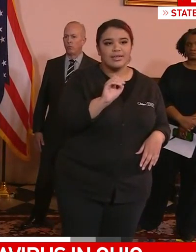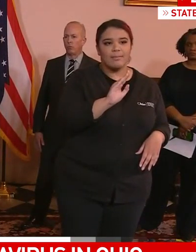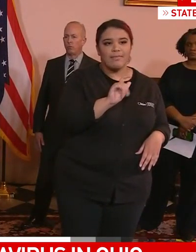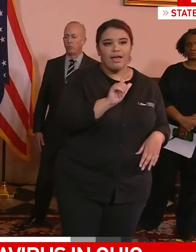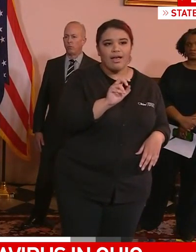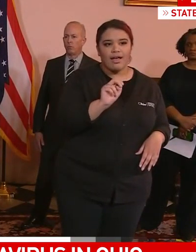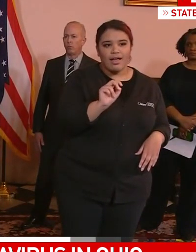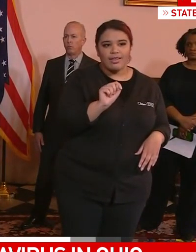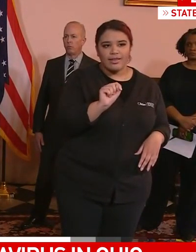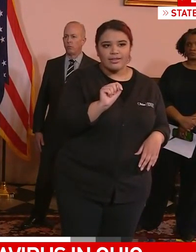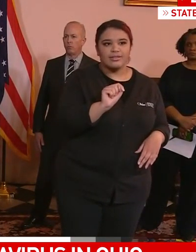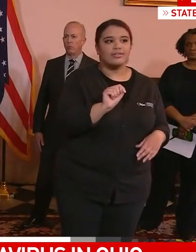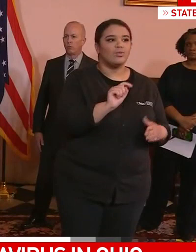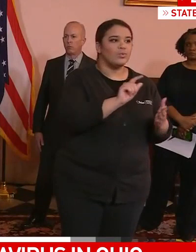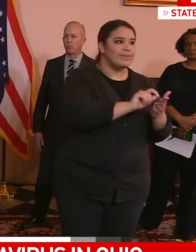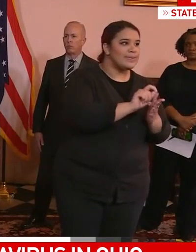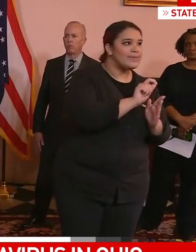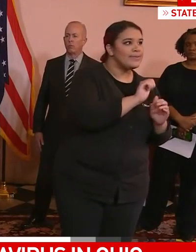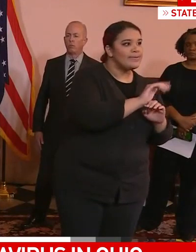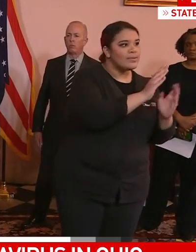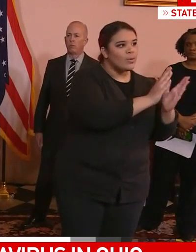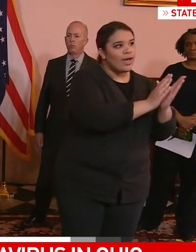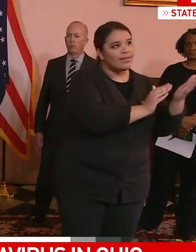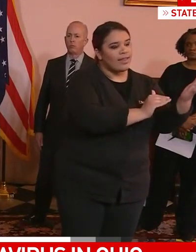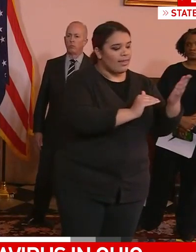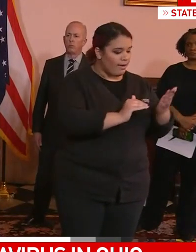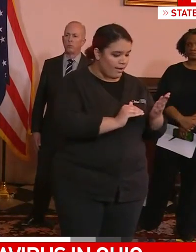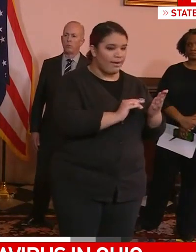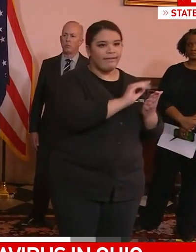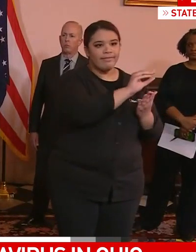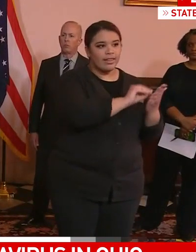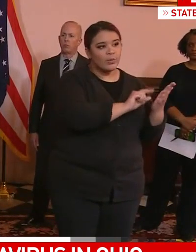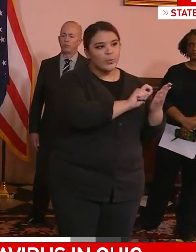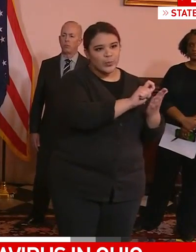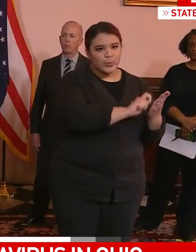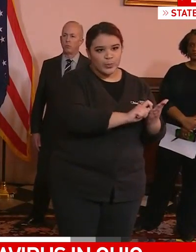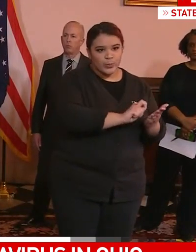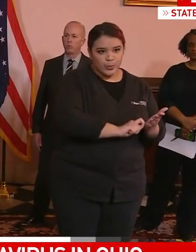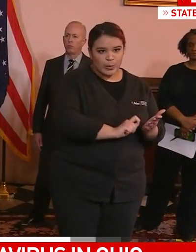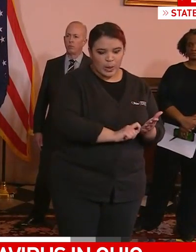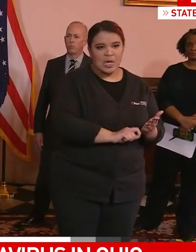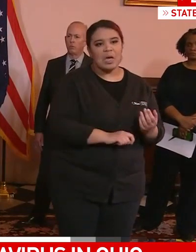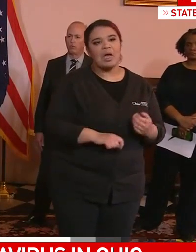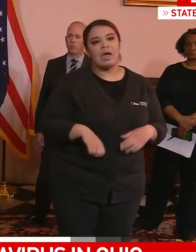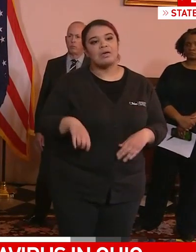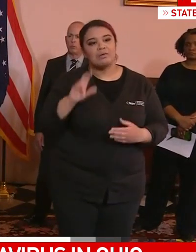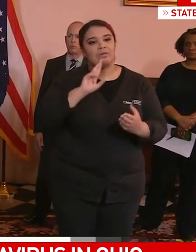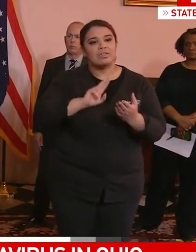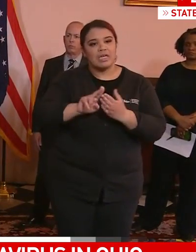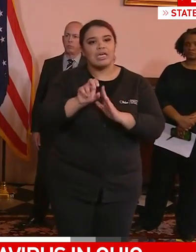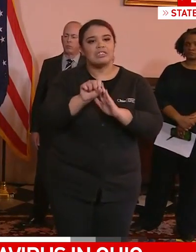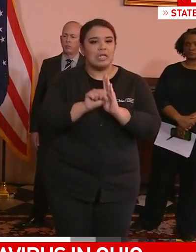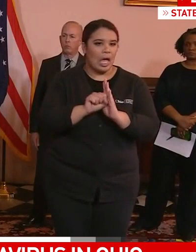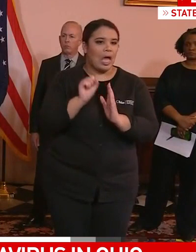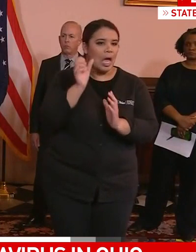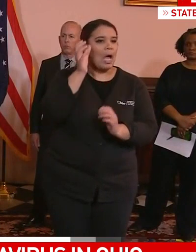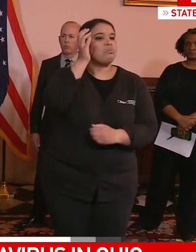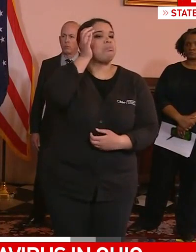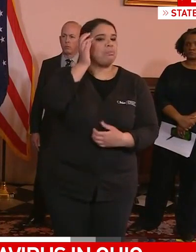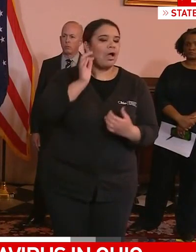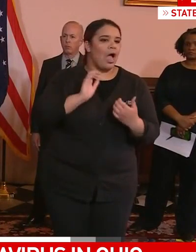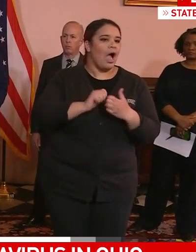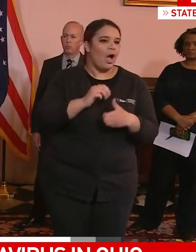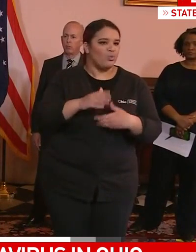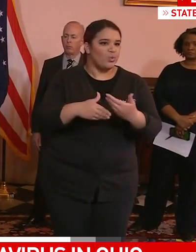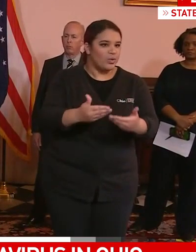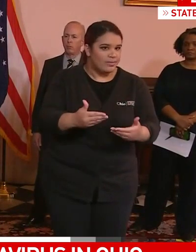runs. They know how to run them. And our suggestion of June 2nd voting and ample